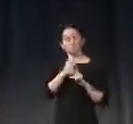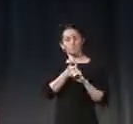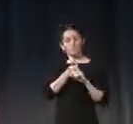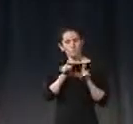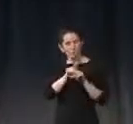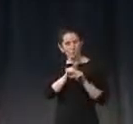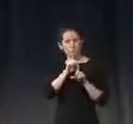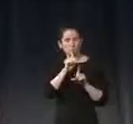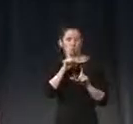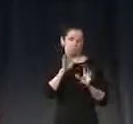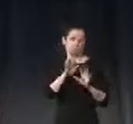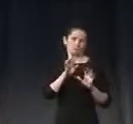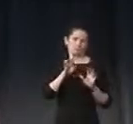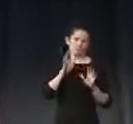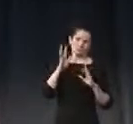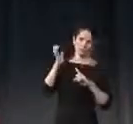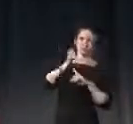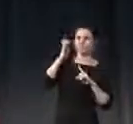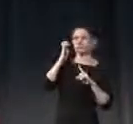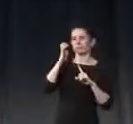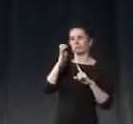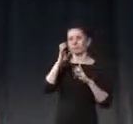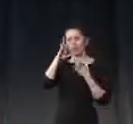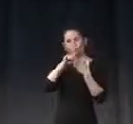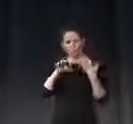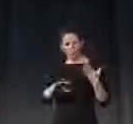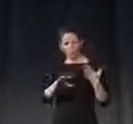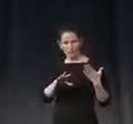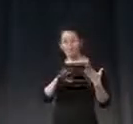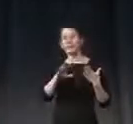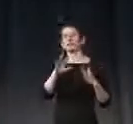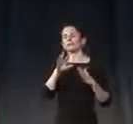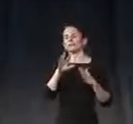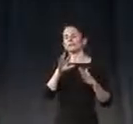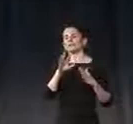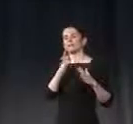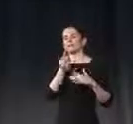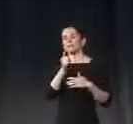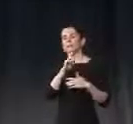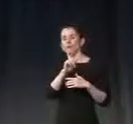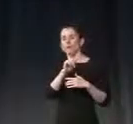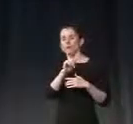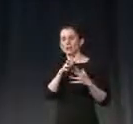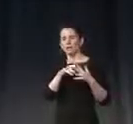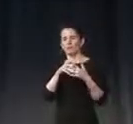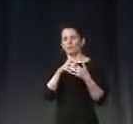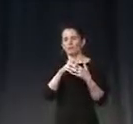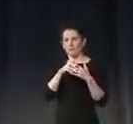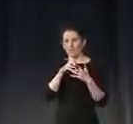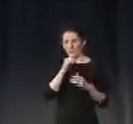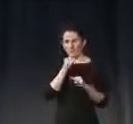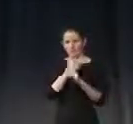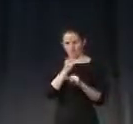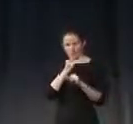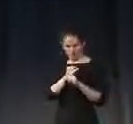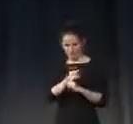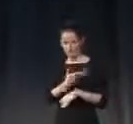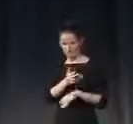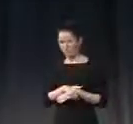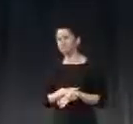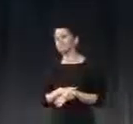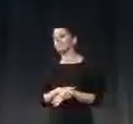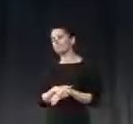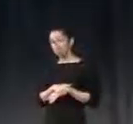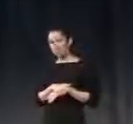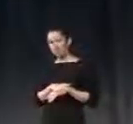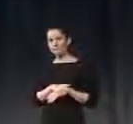Asylum in Hartford, where she learned sign language over the course of 2 years. In a series of lessons on articulation and